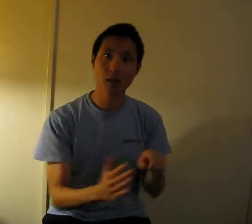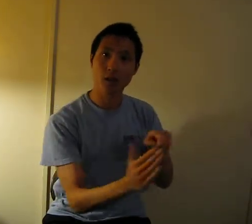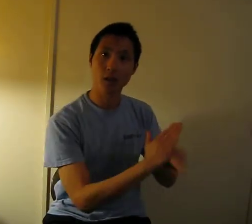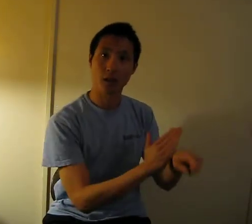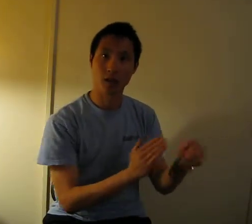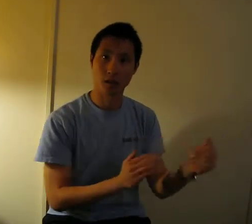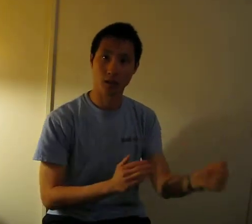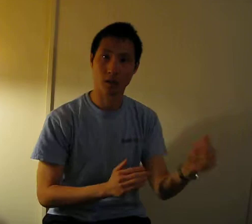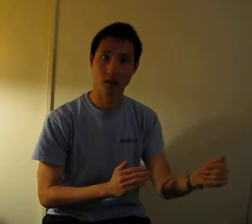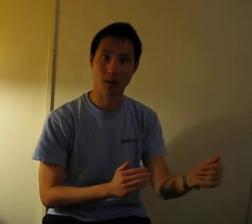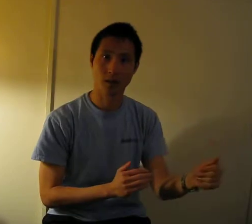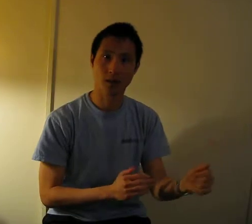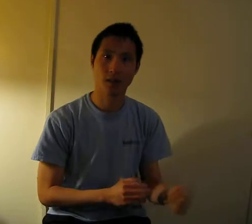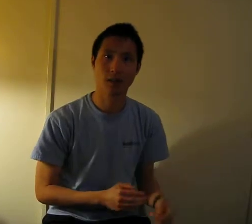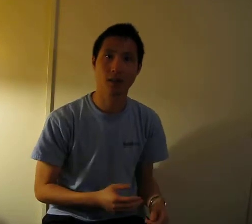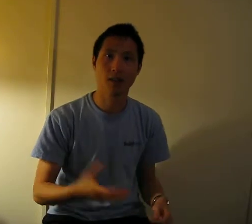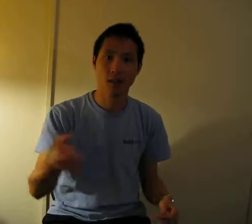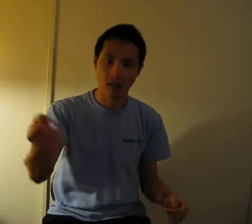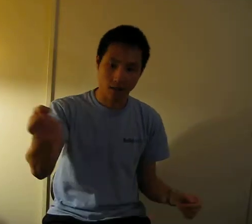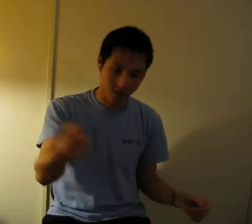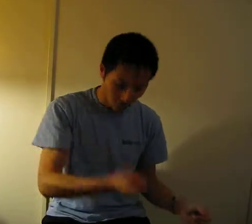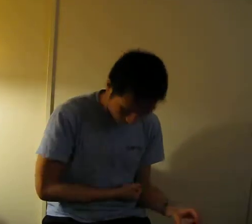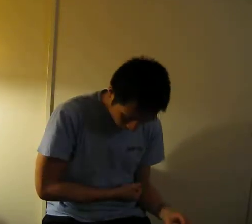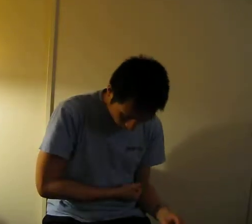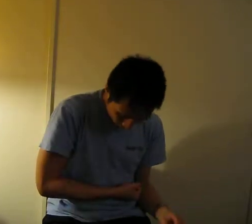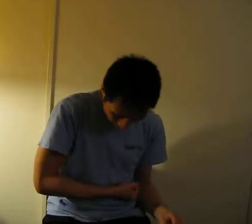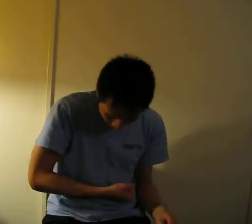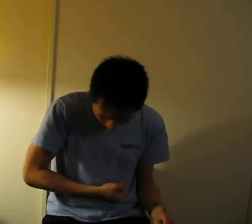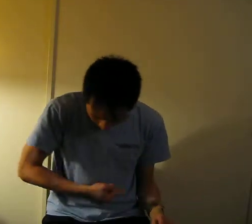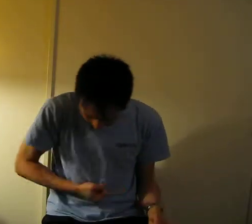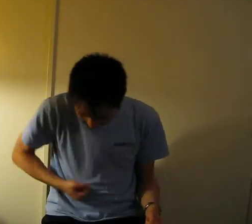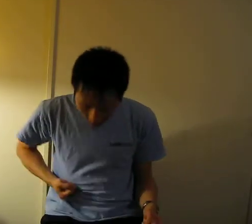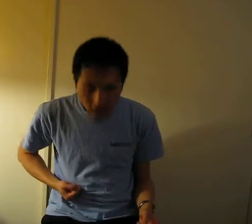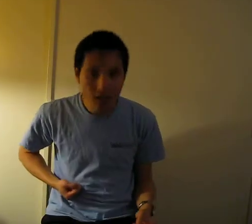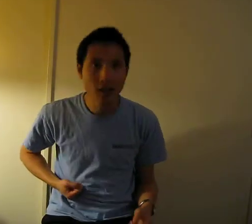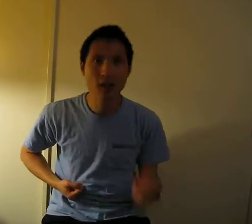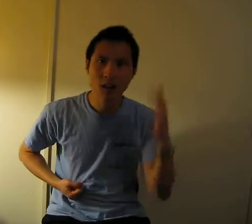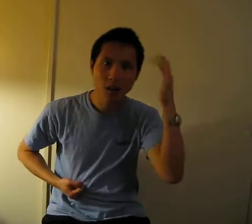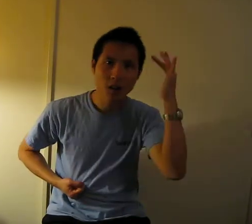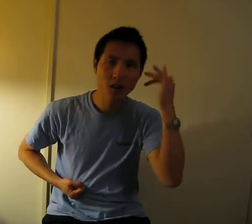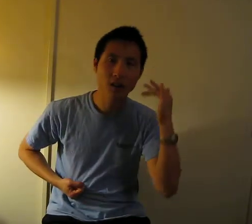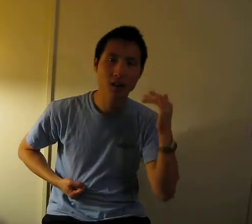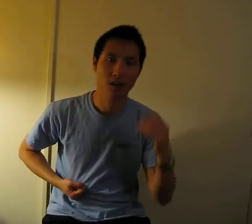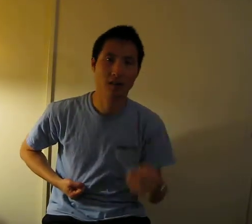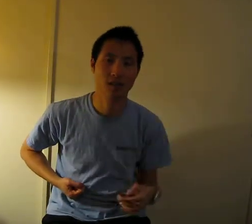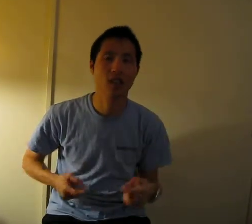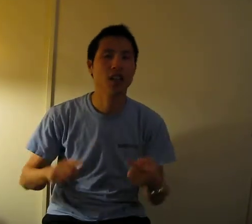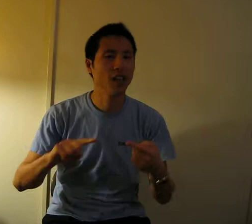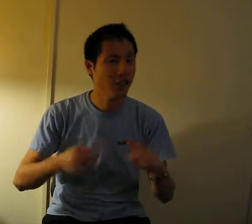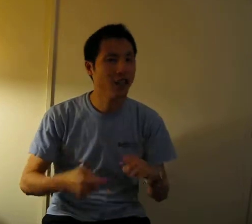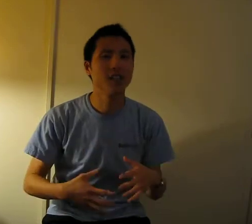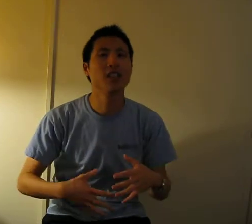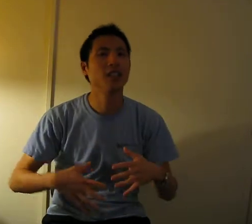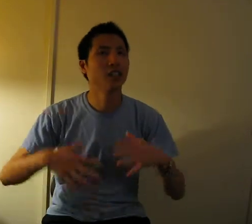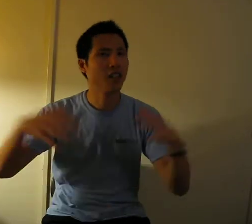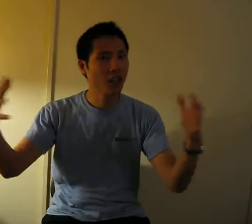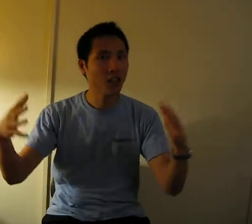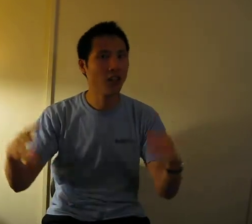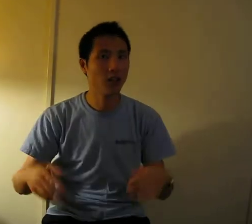commit suicide, what they do is they take a dagger and slice across their abdomen. Why do they do that? Well, because